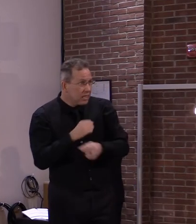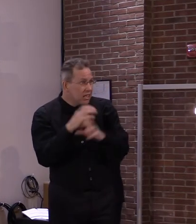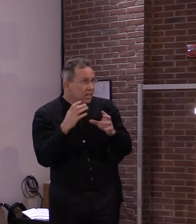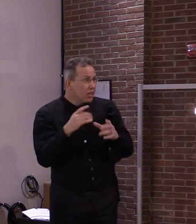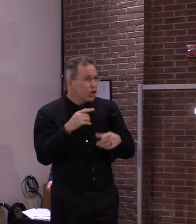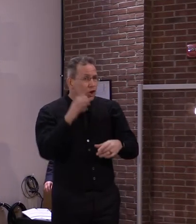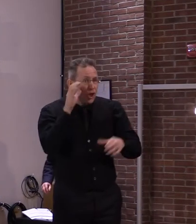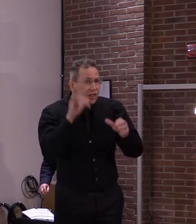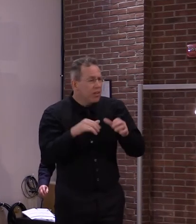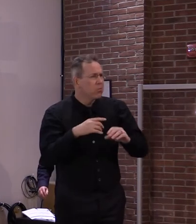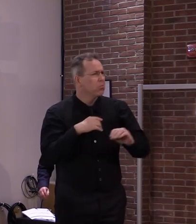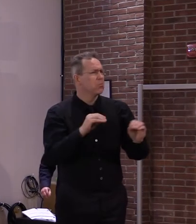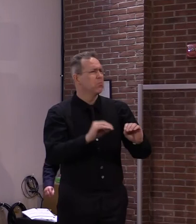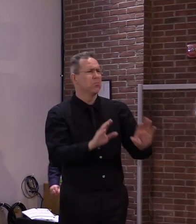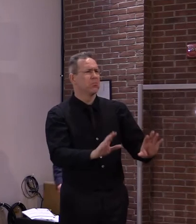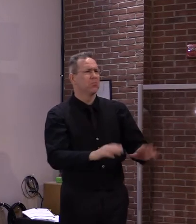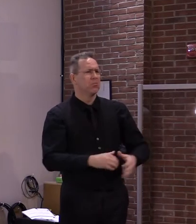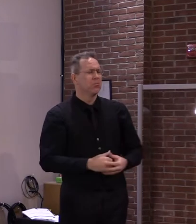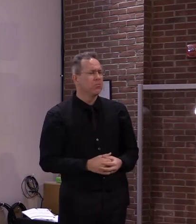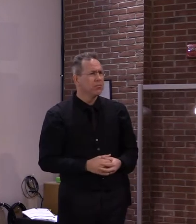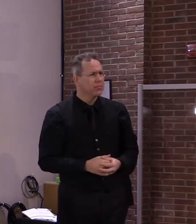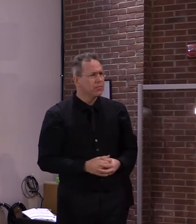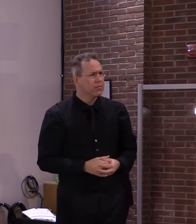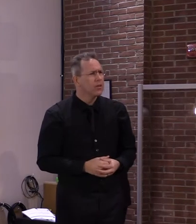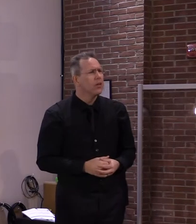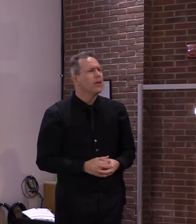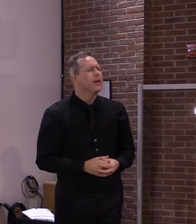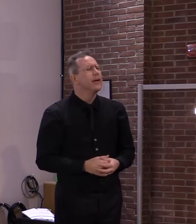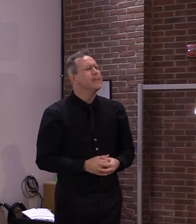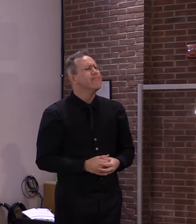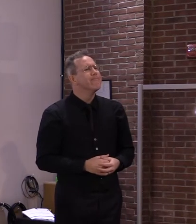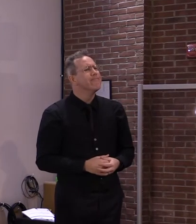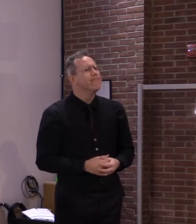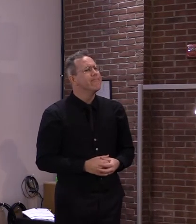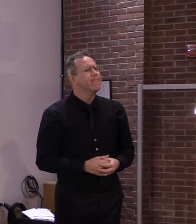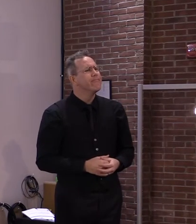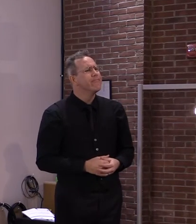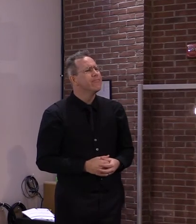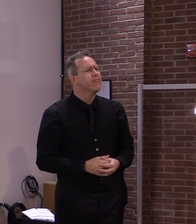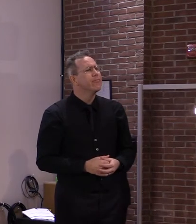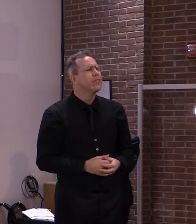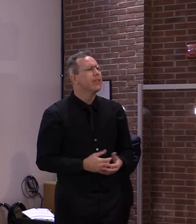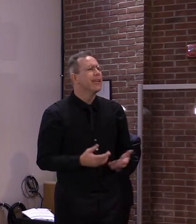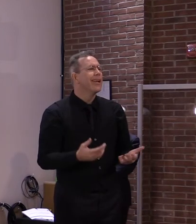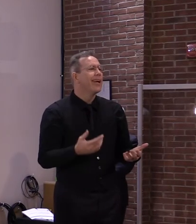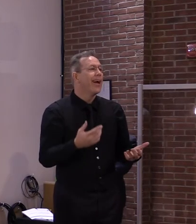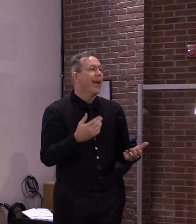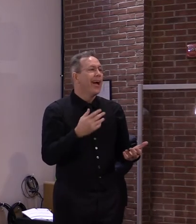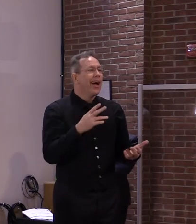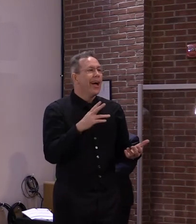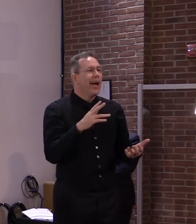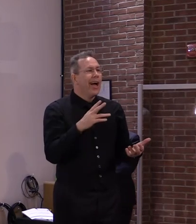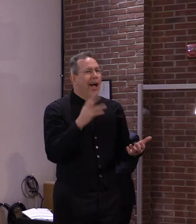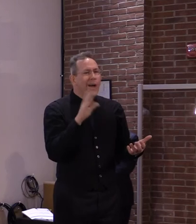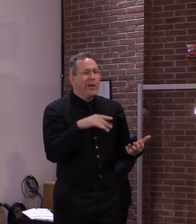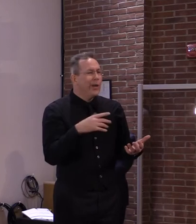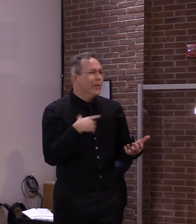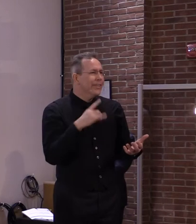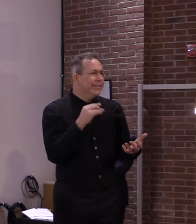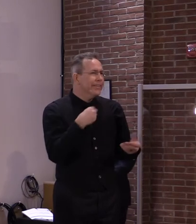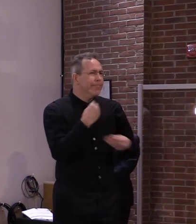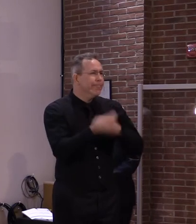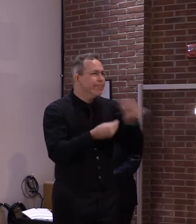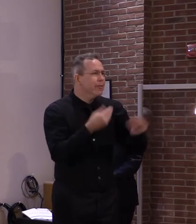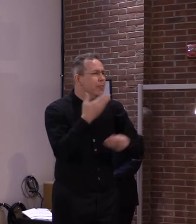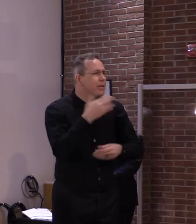certainly unfortunately have had to give a lot of bad news to people and haven't been able to help them